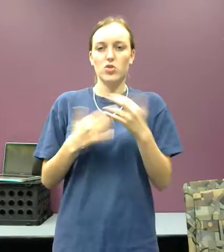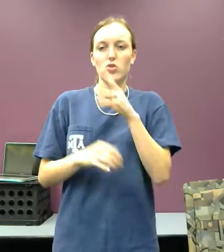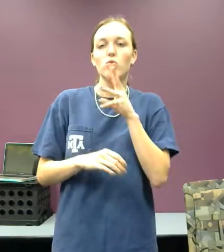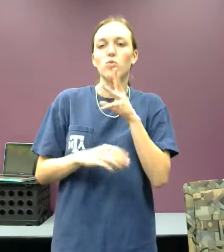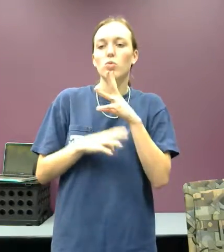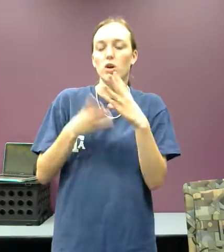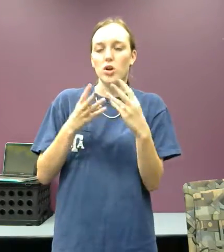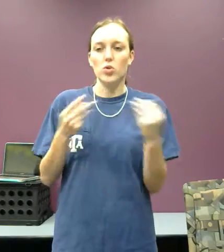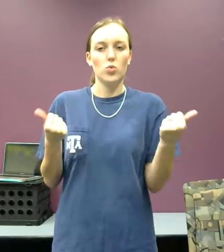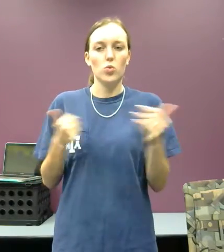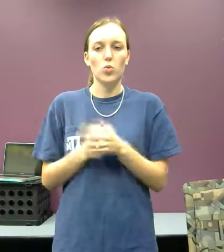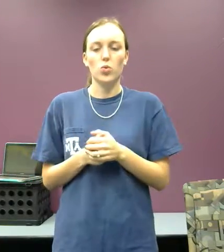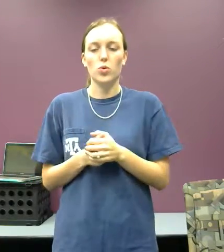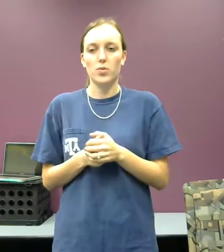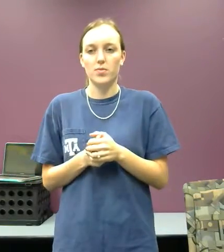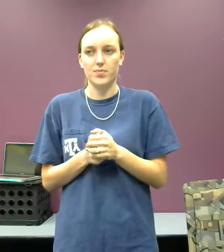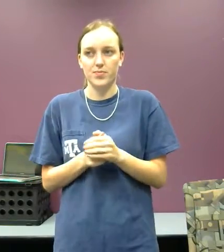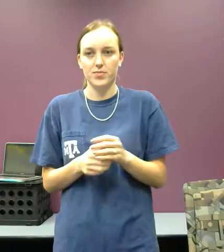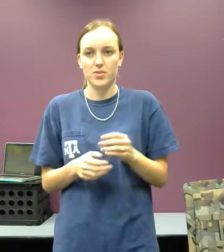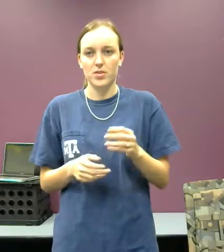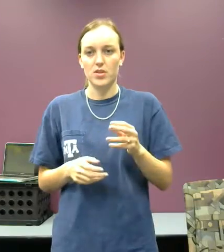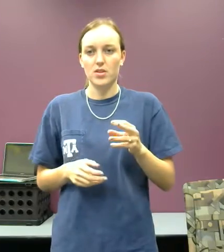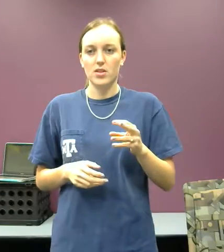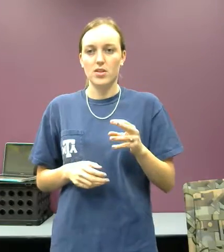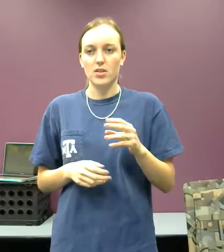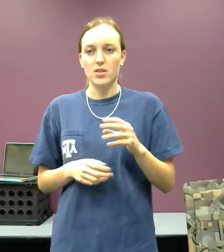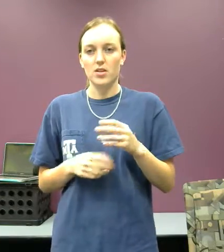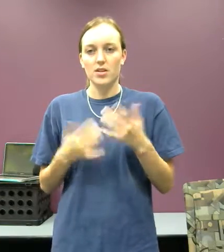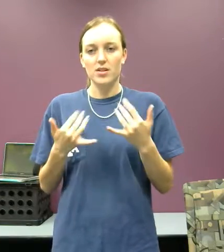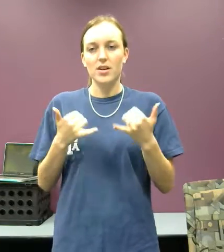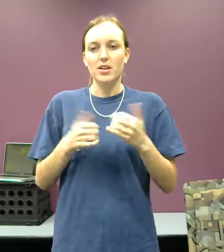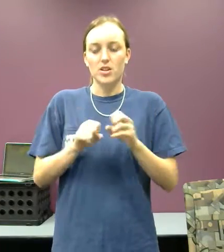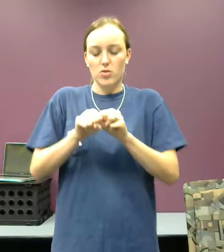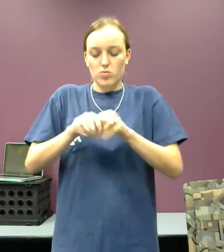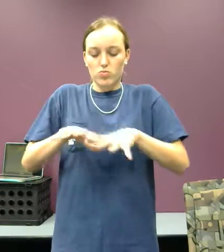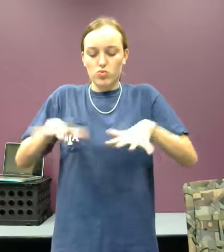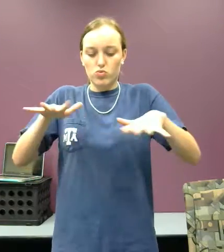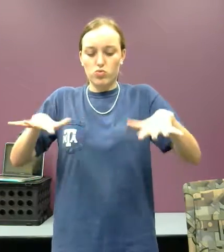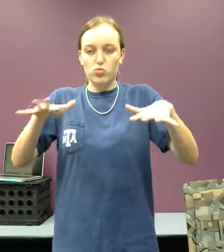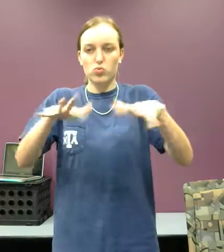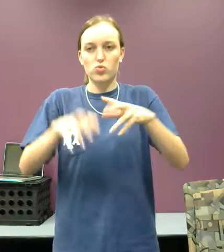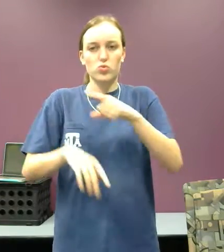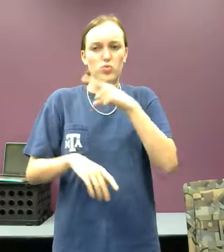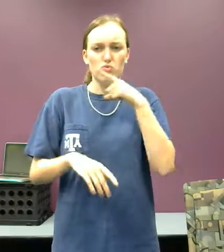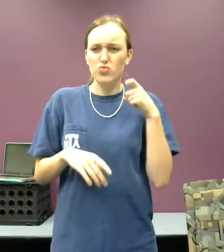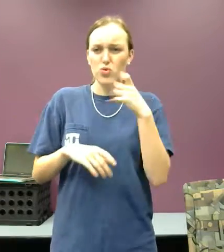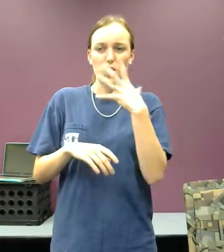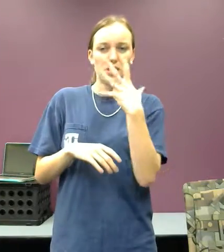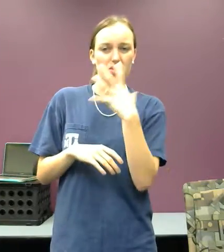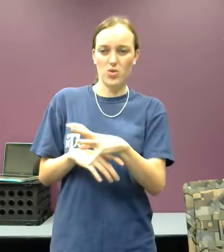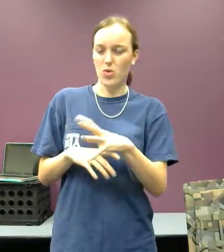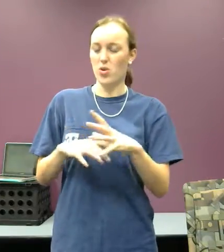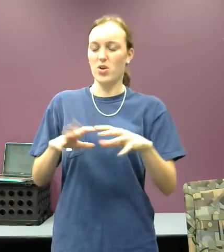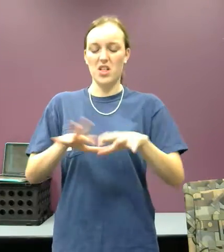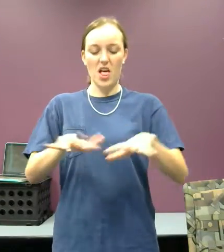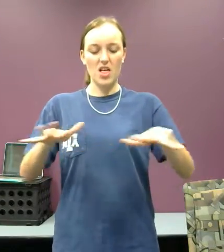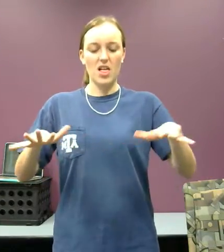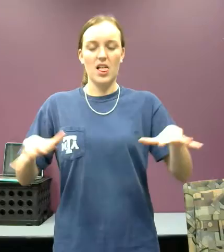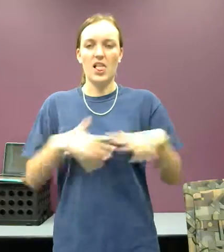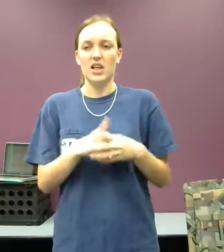lost forever, leaving behind a brutal desert-like landscape, windblown, bone-dry, scorching hot sand dunes. Some scientists